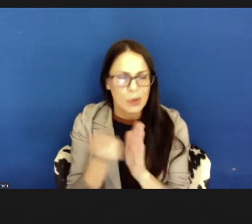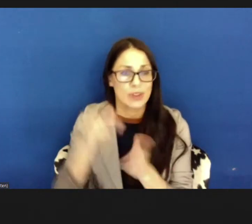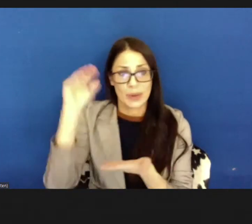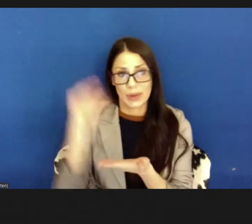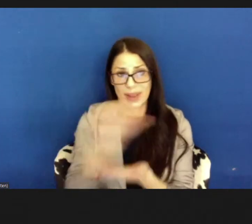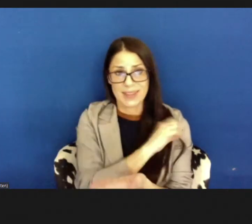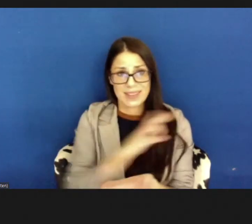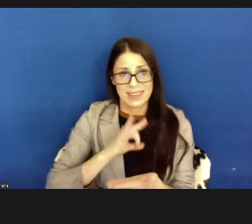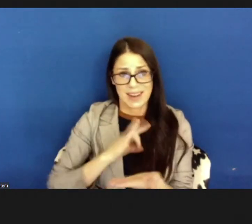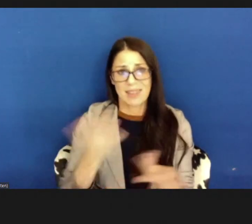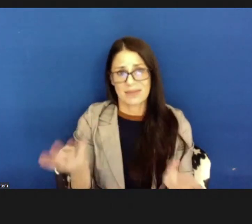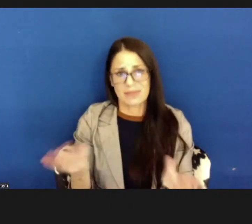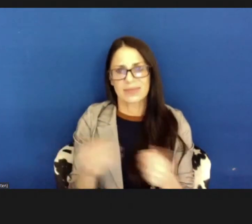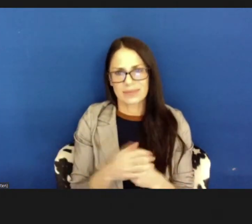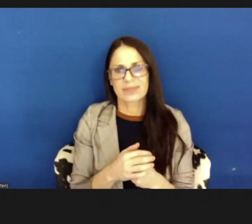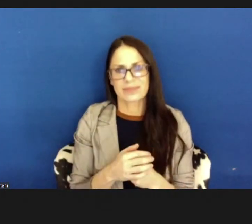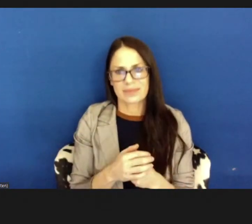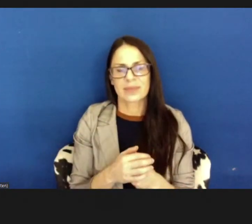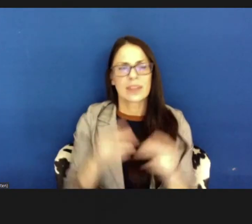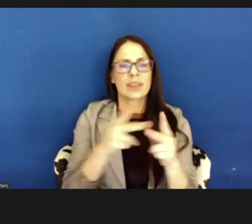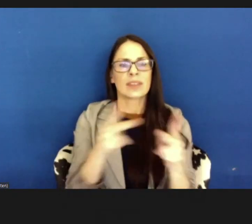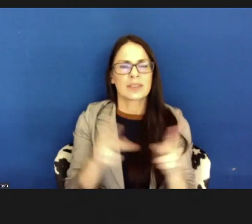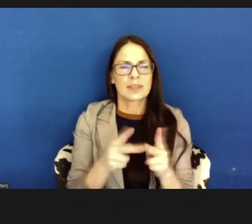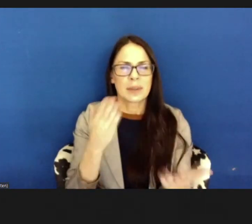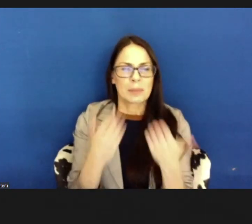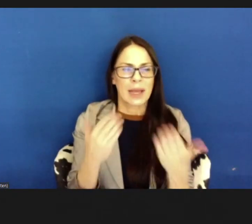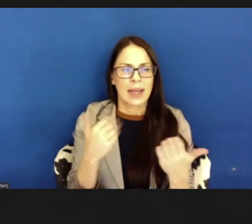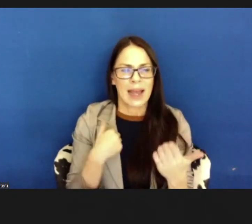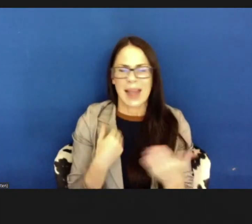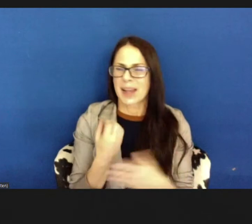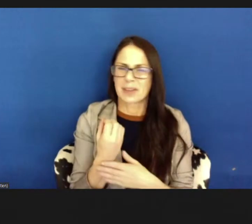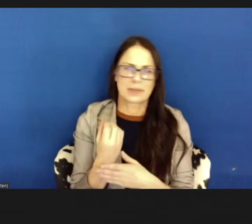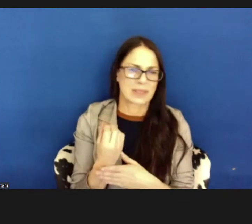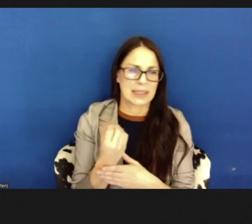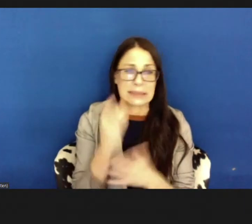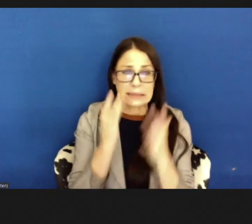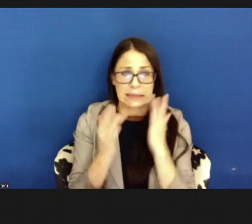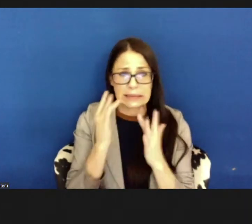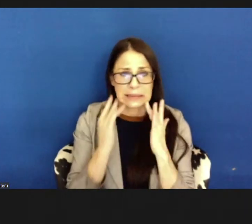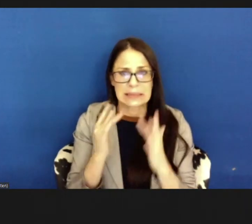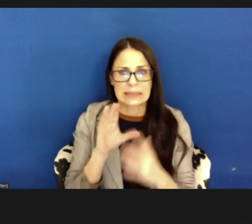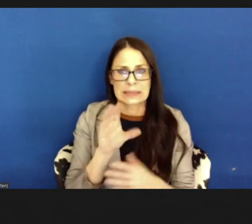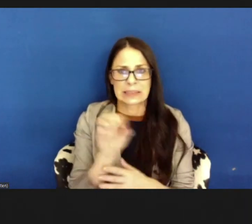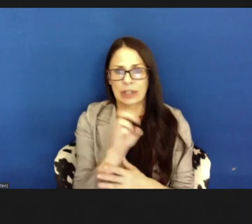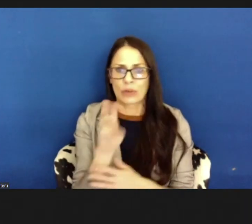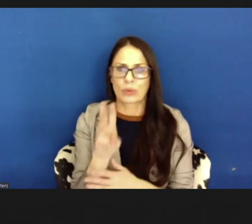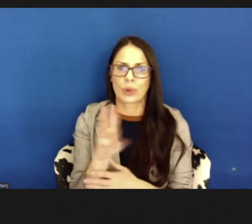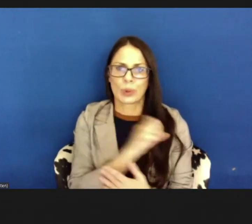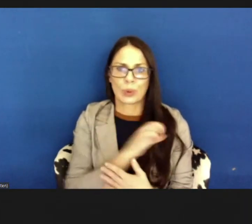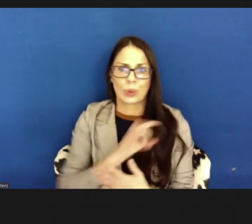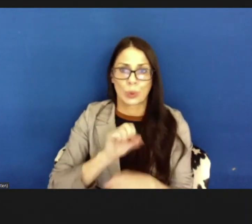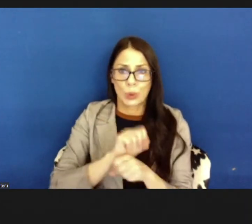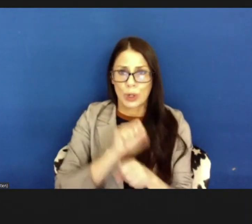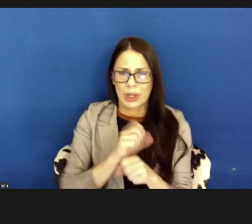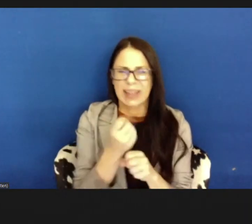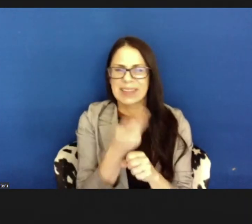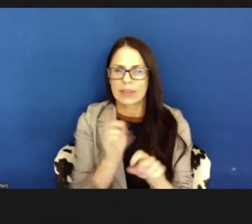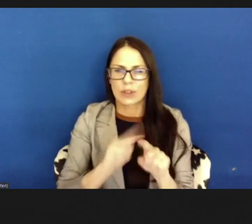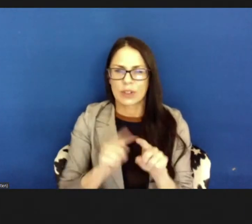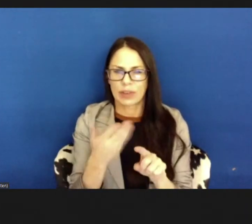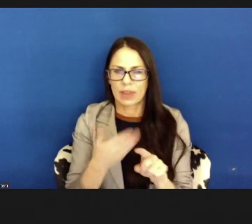So facilities might have skeleton crews working. So I think there's a variety of things that can happen around holidays